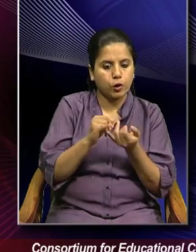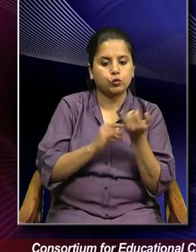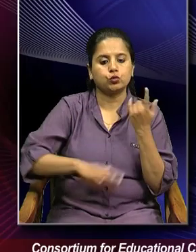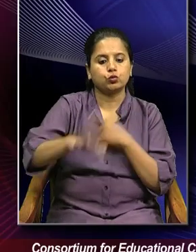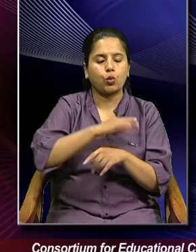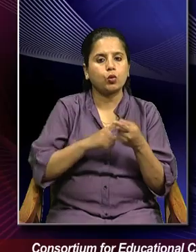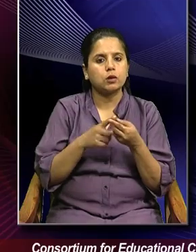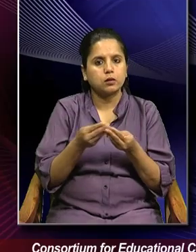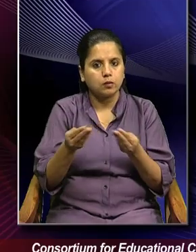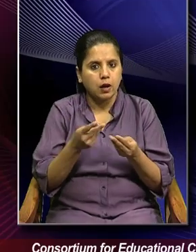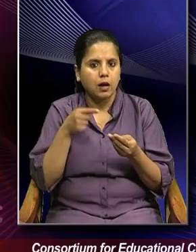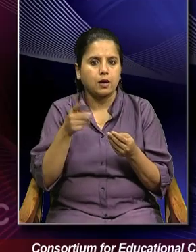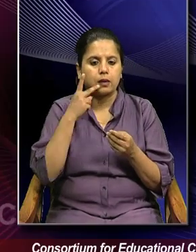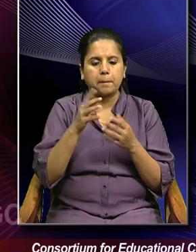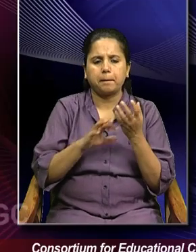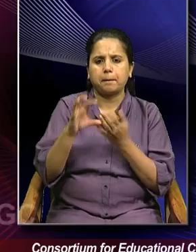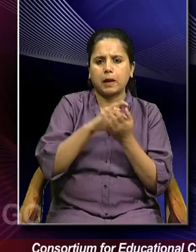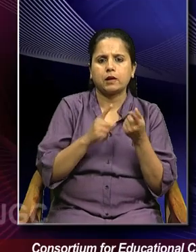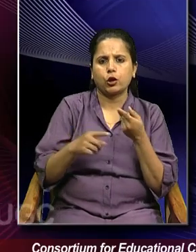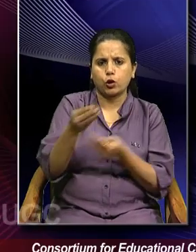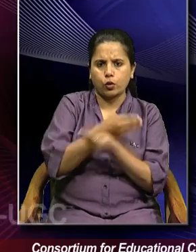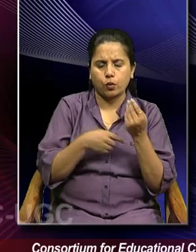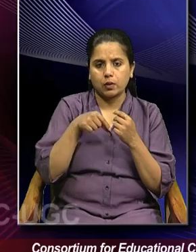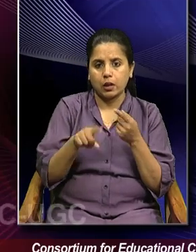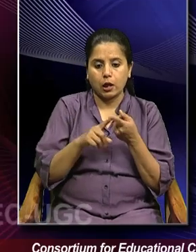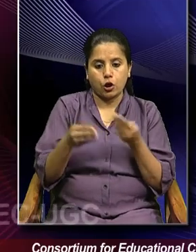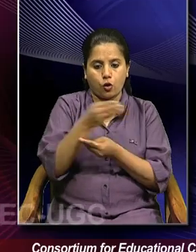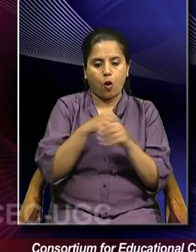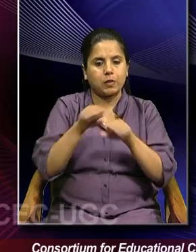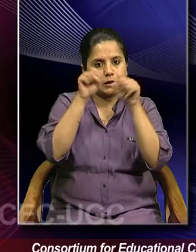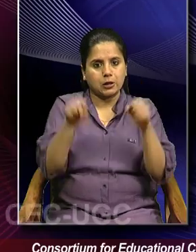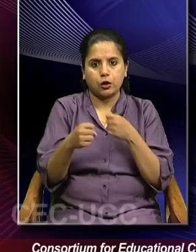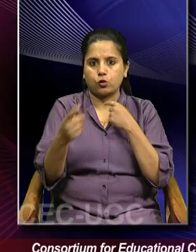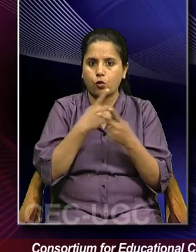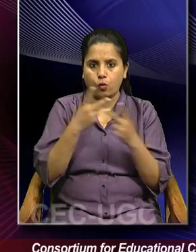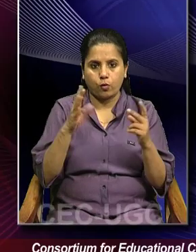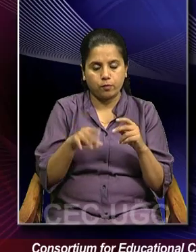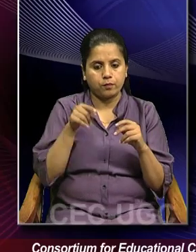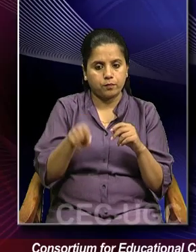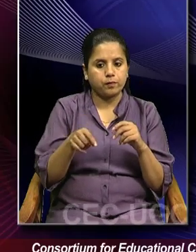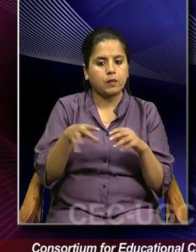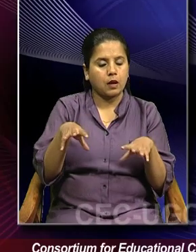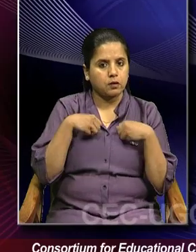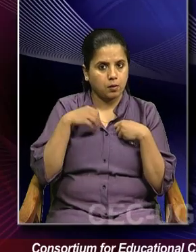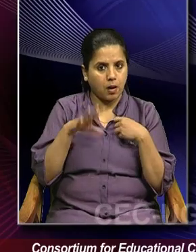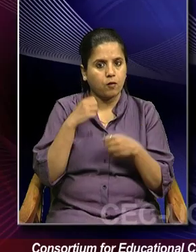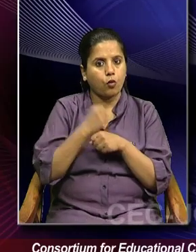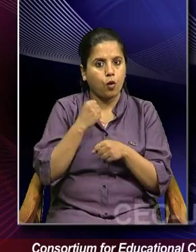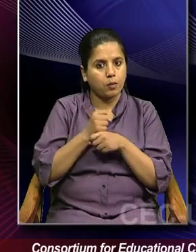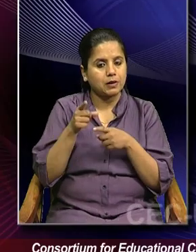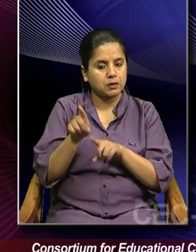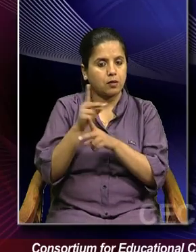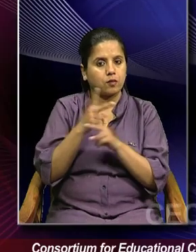economy, mixed economy. And when we talk about economic system, that is the means that are adopted by governments